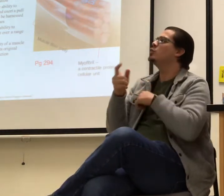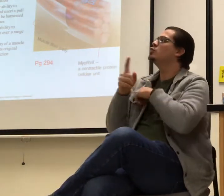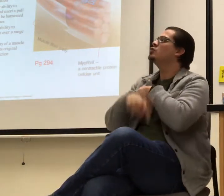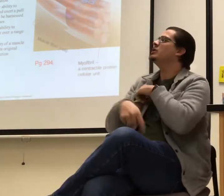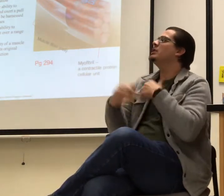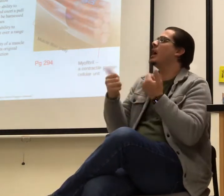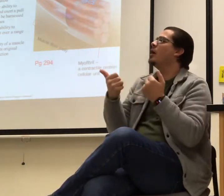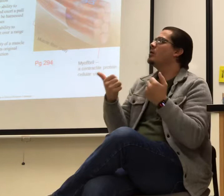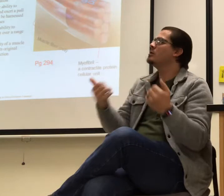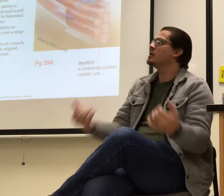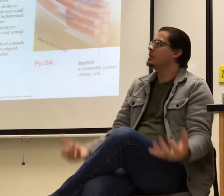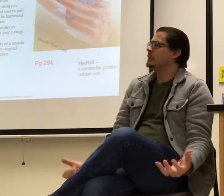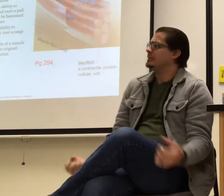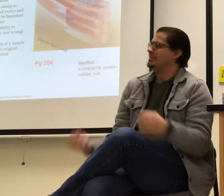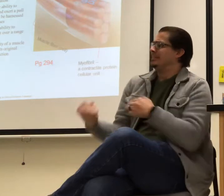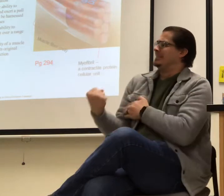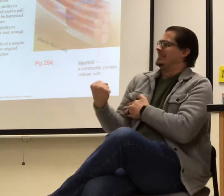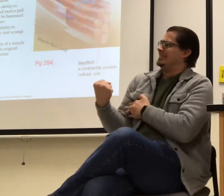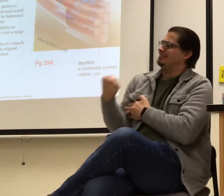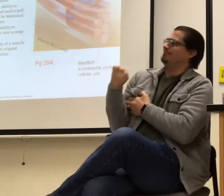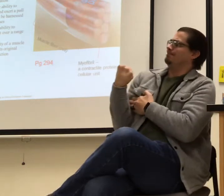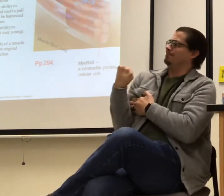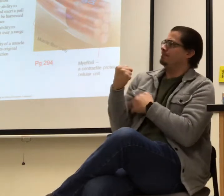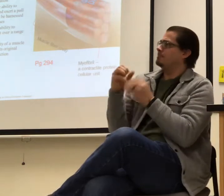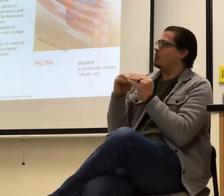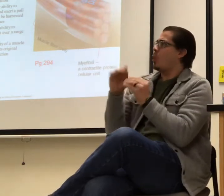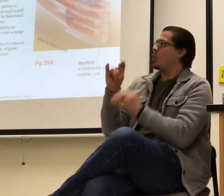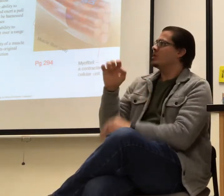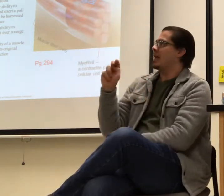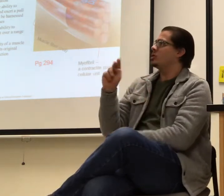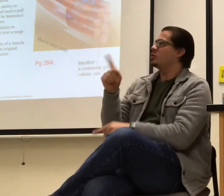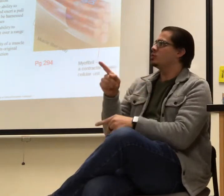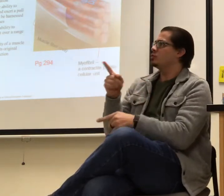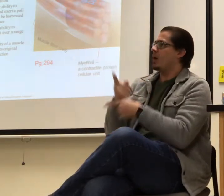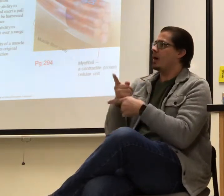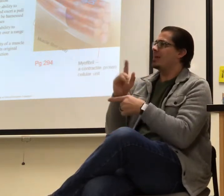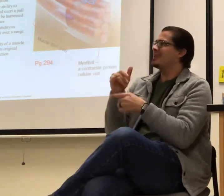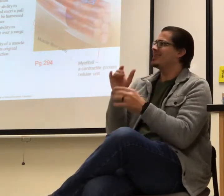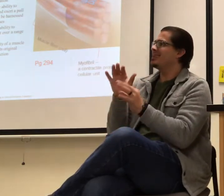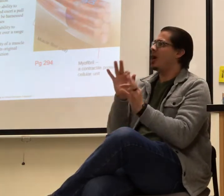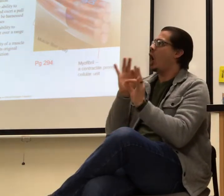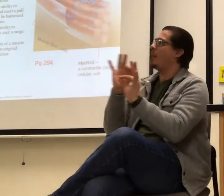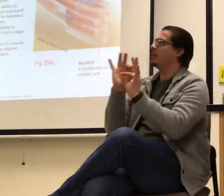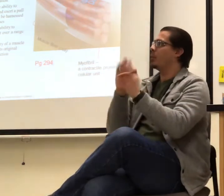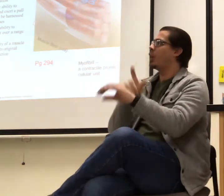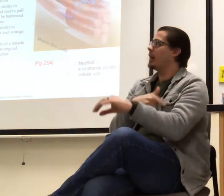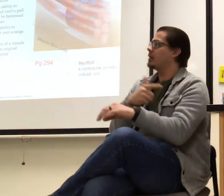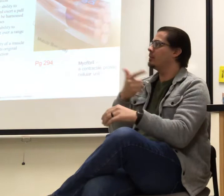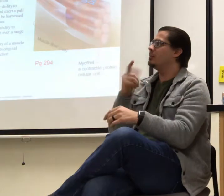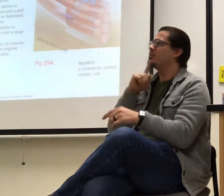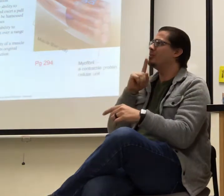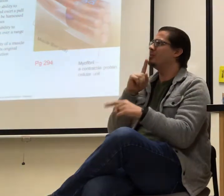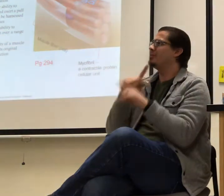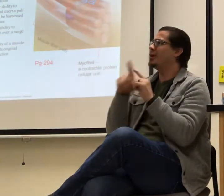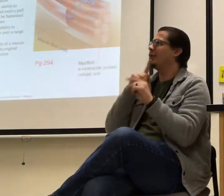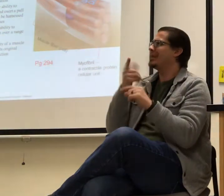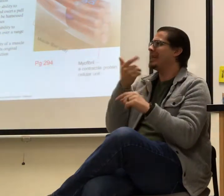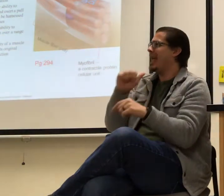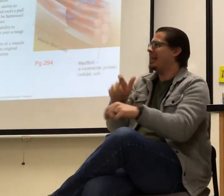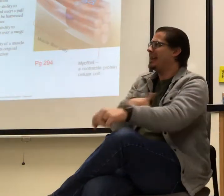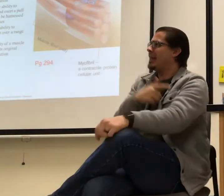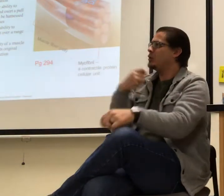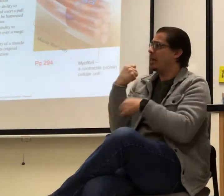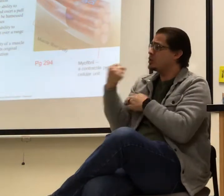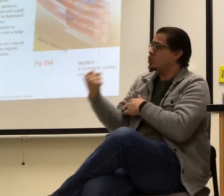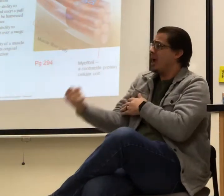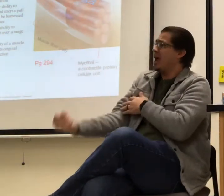like flex a little more. You can generate more tension. So there is an optimal length, is what I'm trying to say. But at any length, you can generate. You can stretch the muscle out,